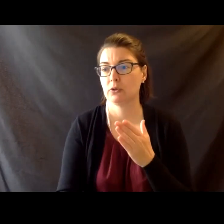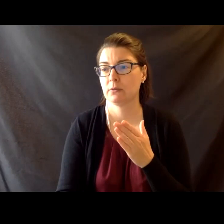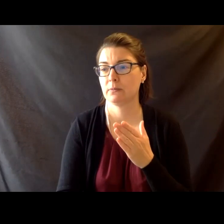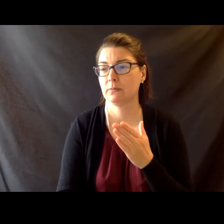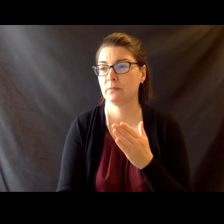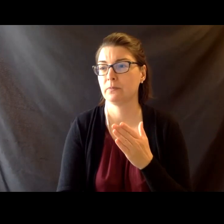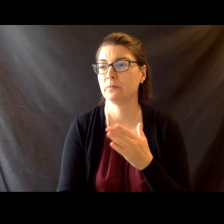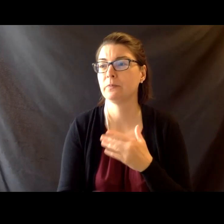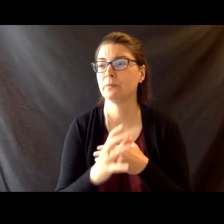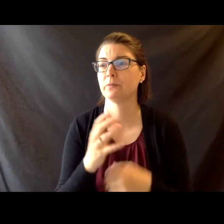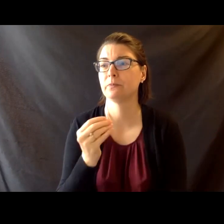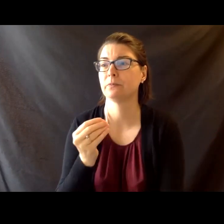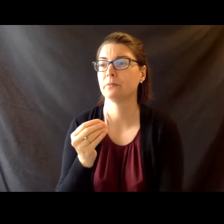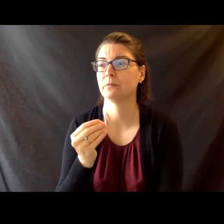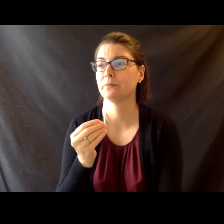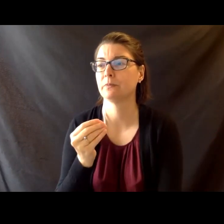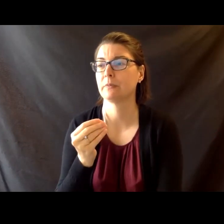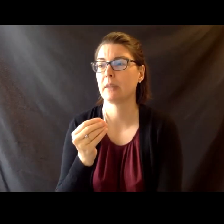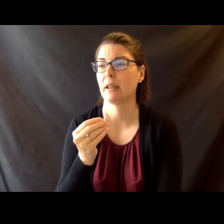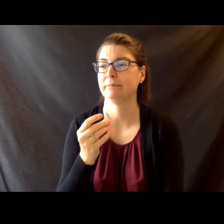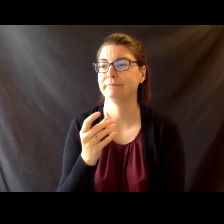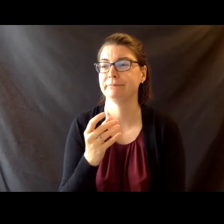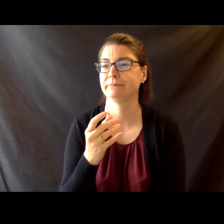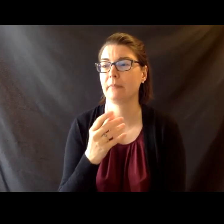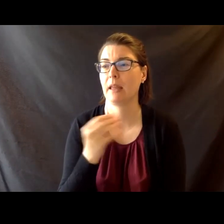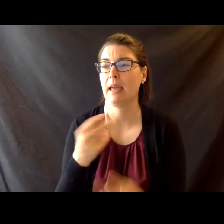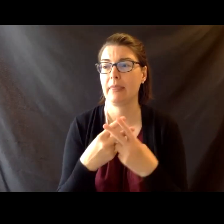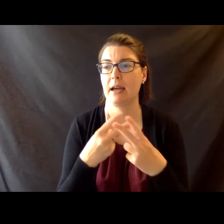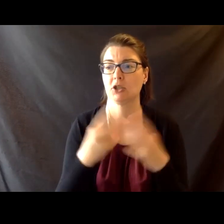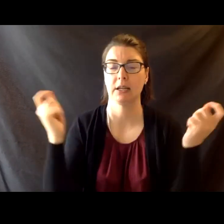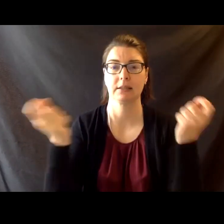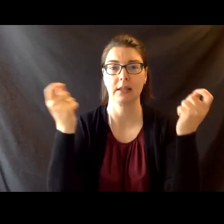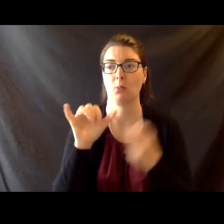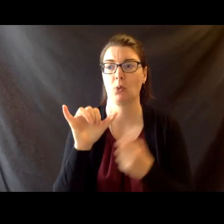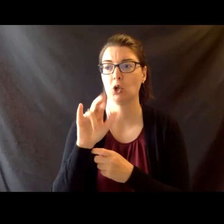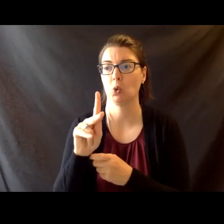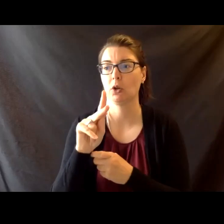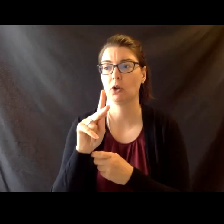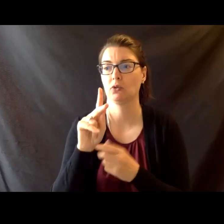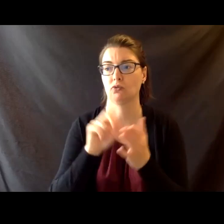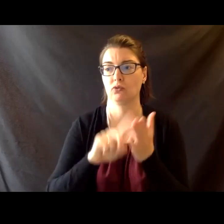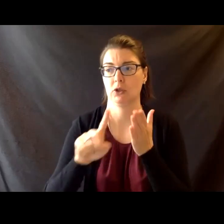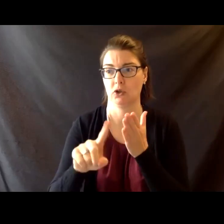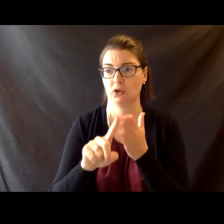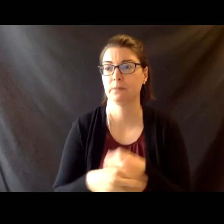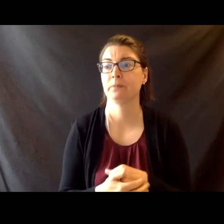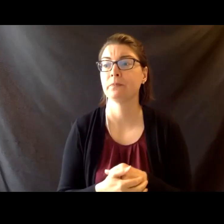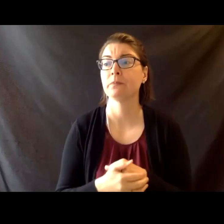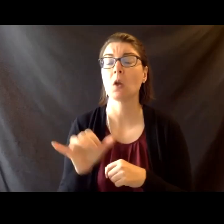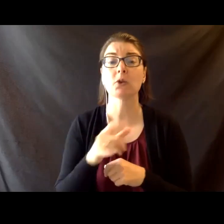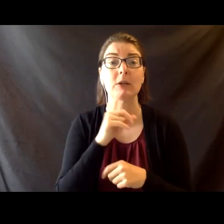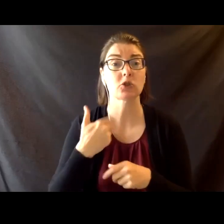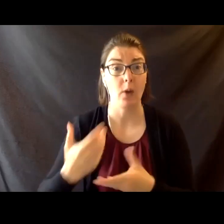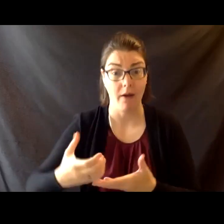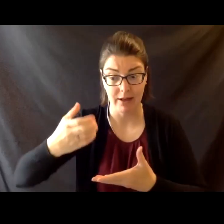to ensure that they have a glass of something to toast with at the end of the celebration. If you'd like to watch the event in French, please